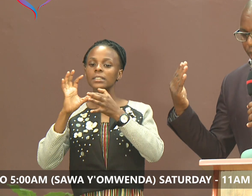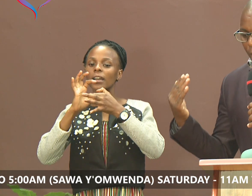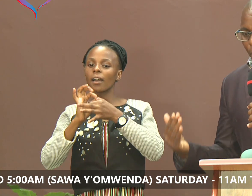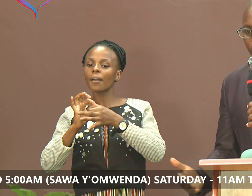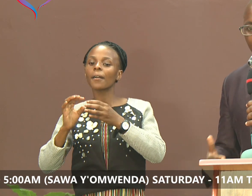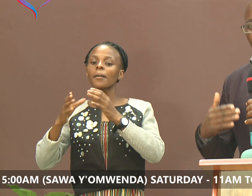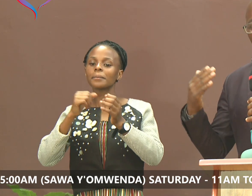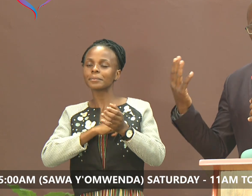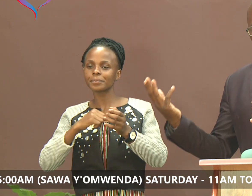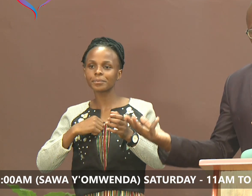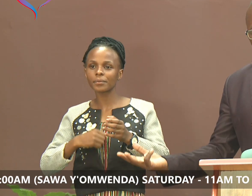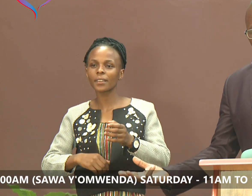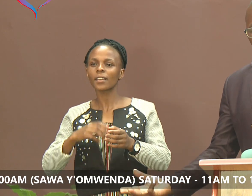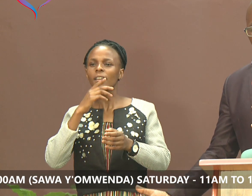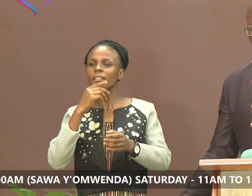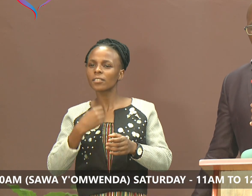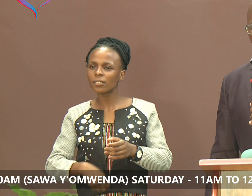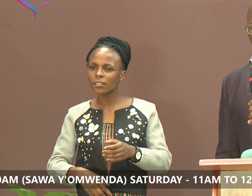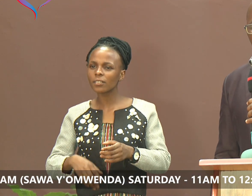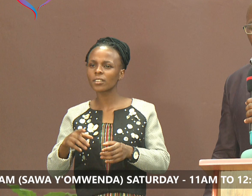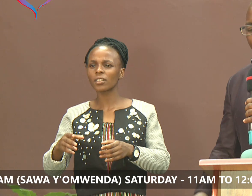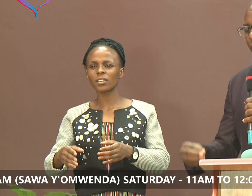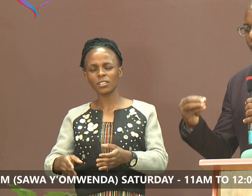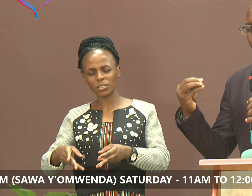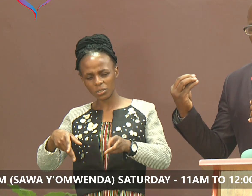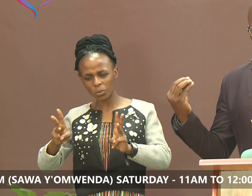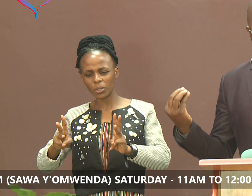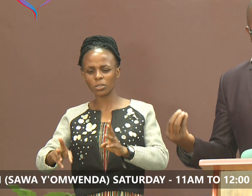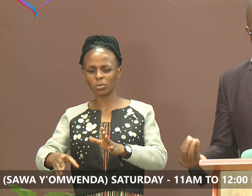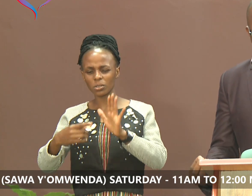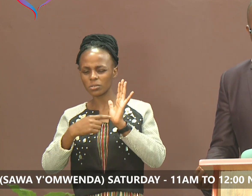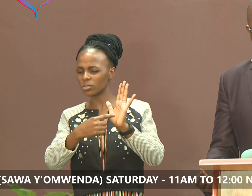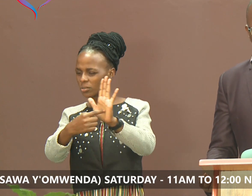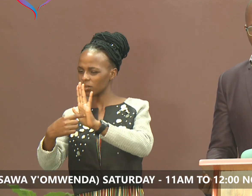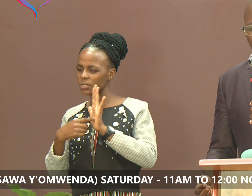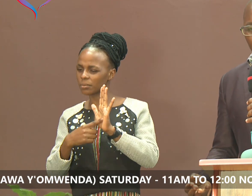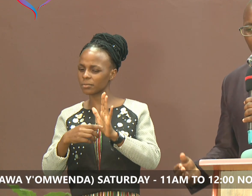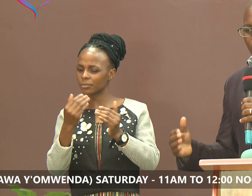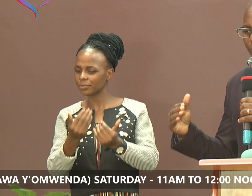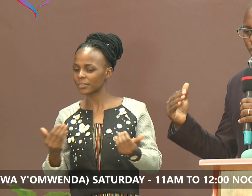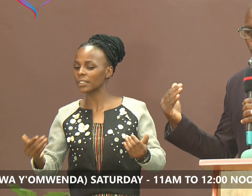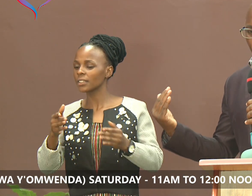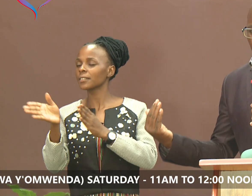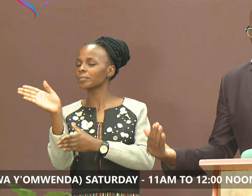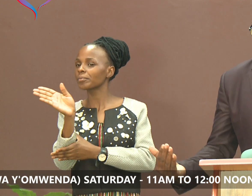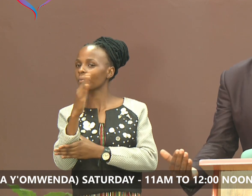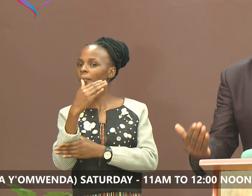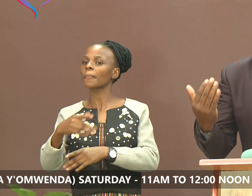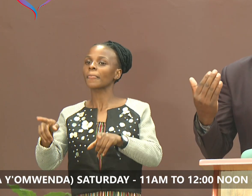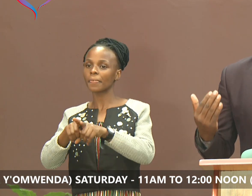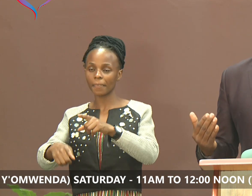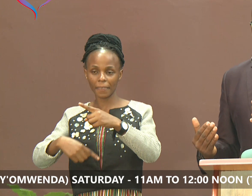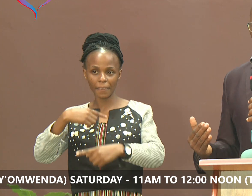mwami no mchala. You are discipling unknowingly. Mulina engeri je mulabije mukuzamu mwana ono. This is ministry. As you're going